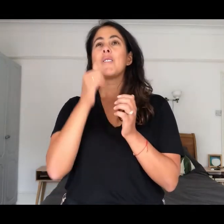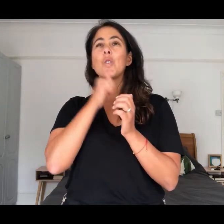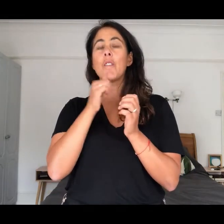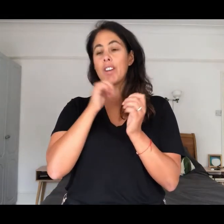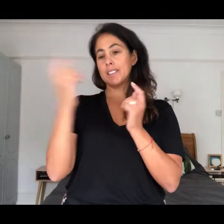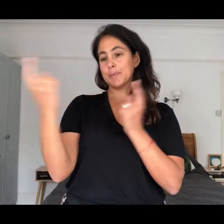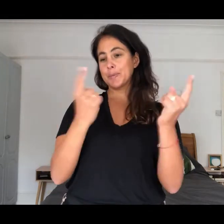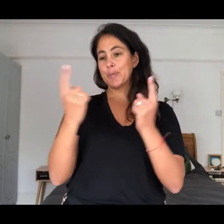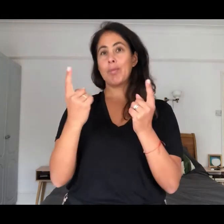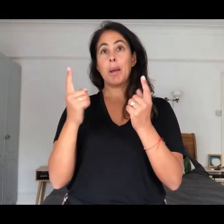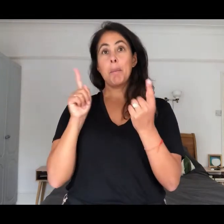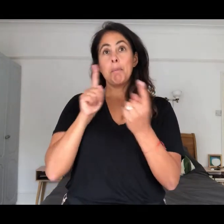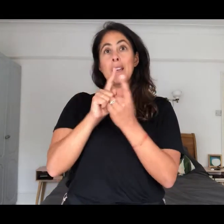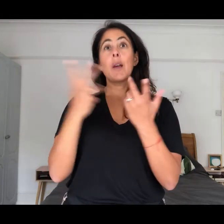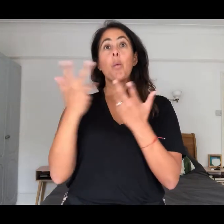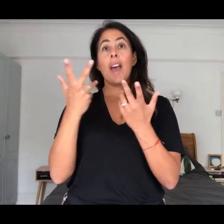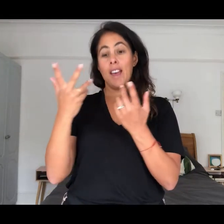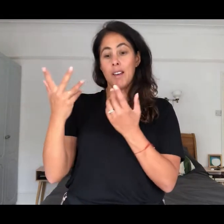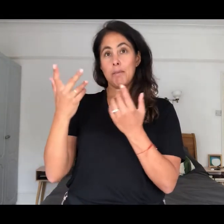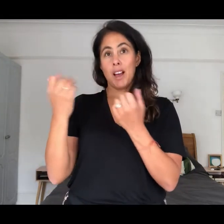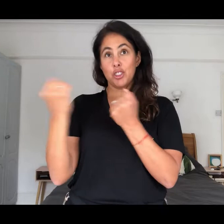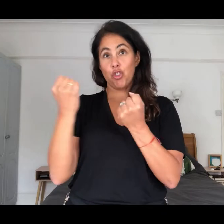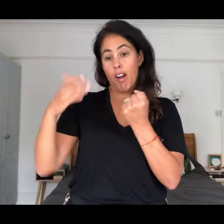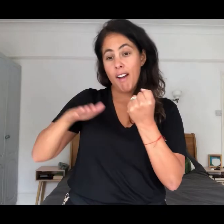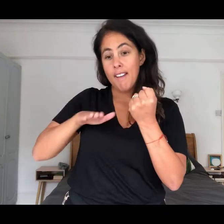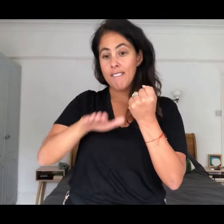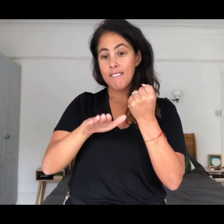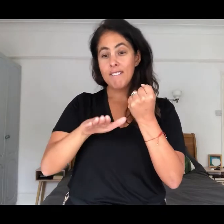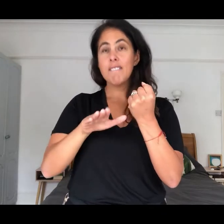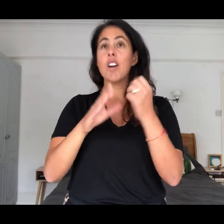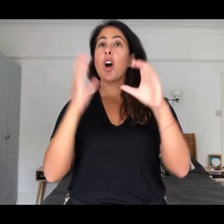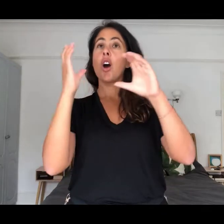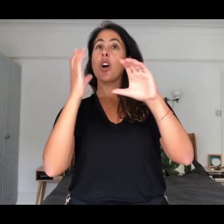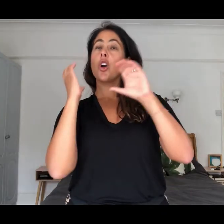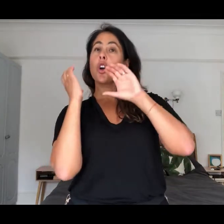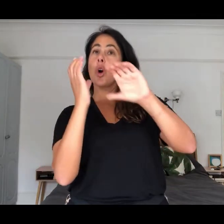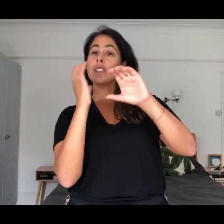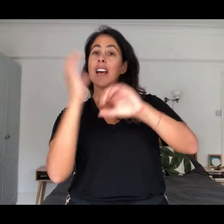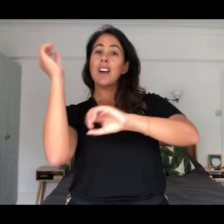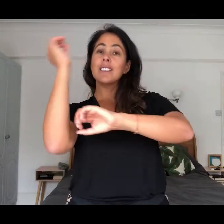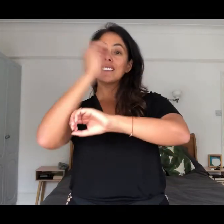drive for my cocktails at sunset evening.